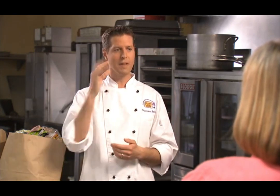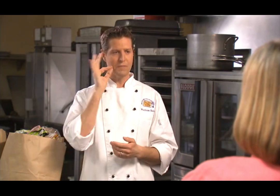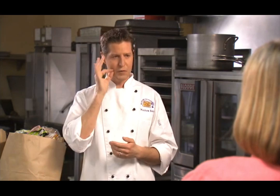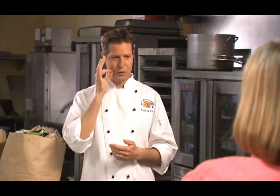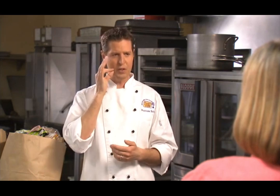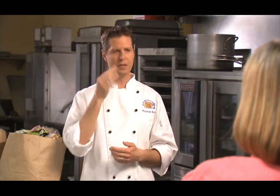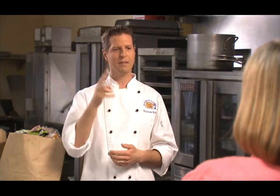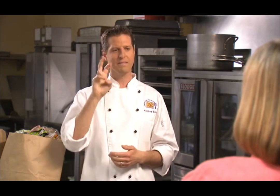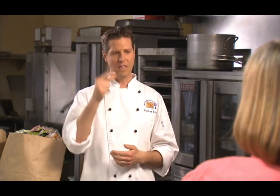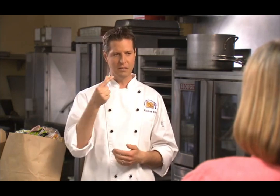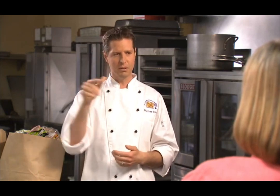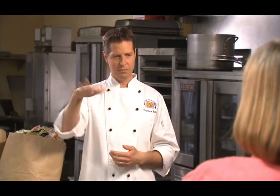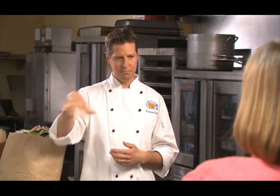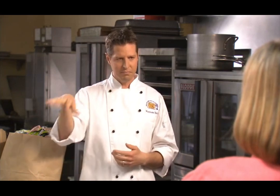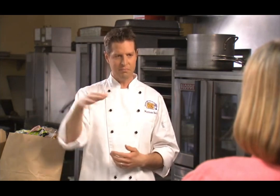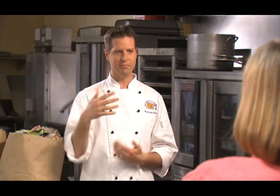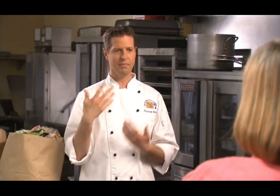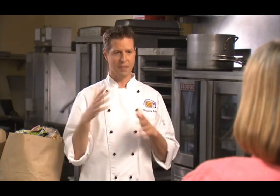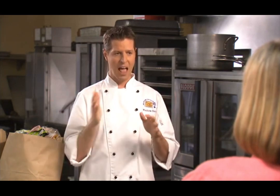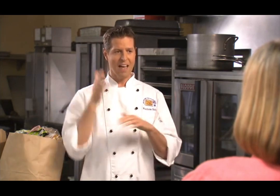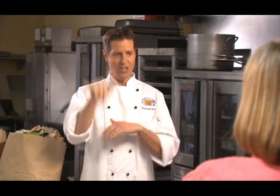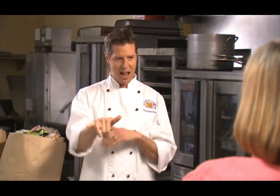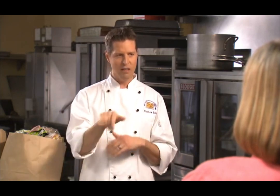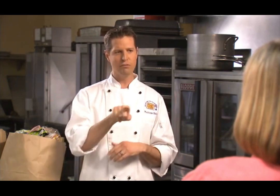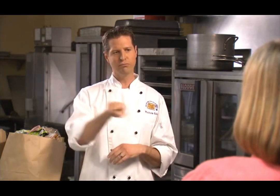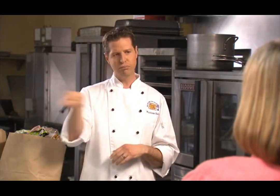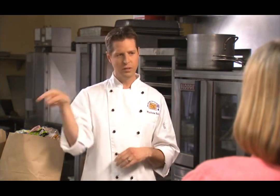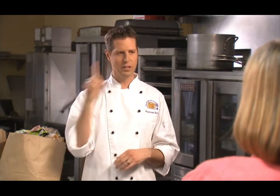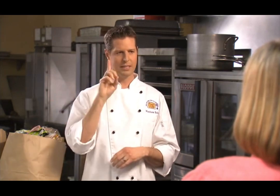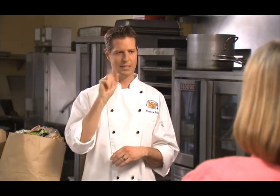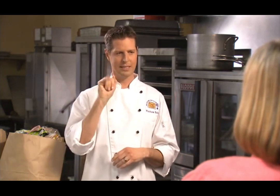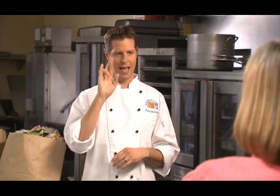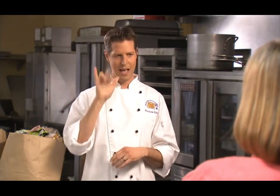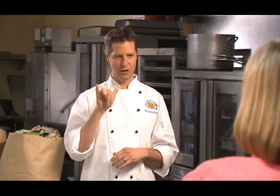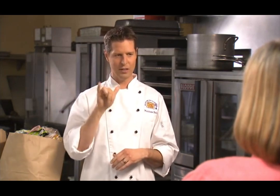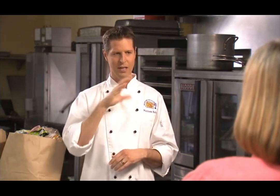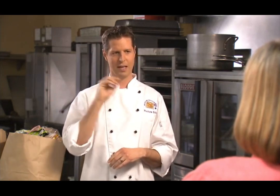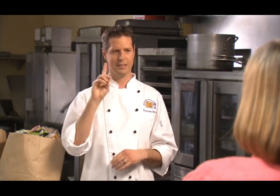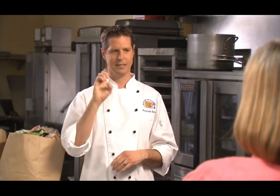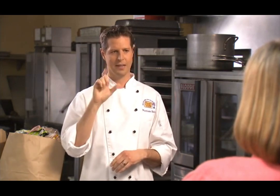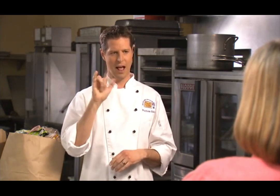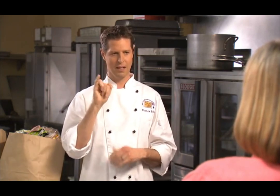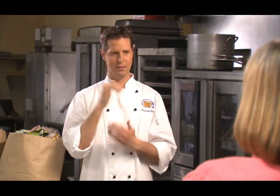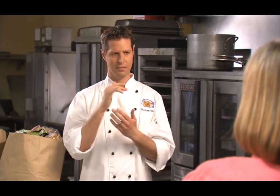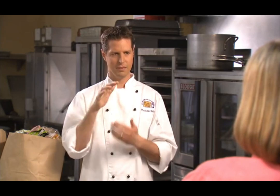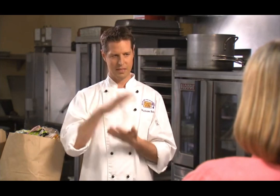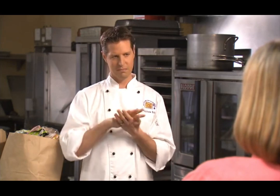Then I head for the fresh fruits and vegetables section. Next, I go to the dairy and the deli sections,